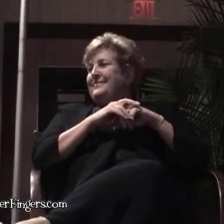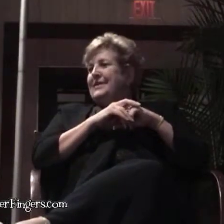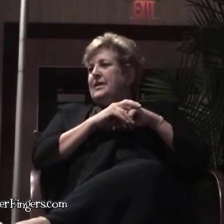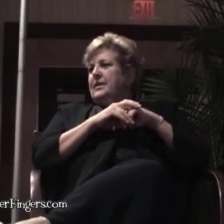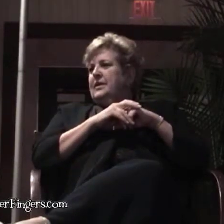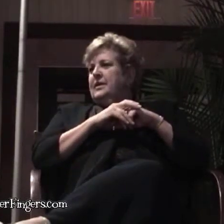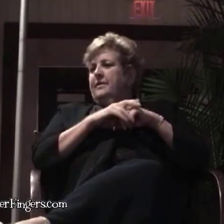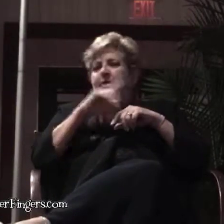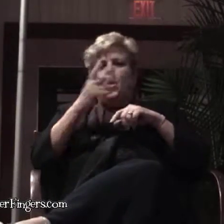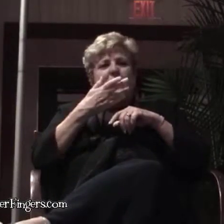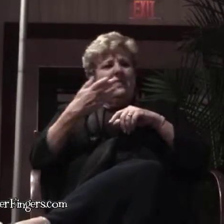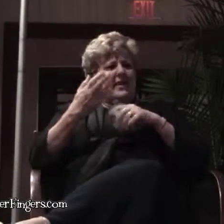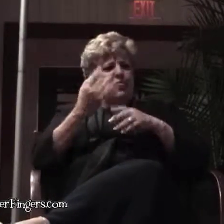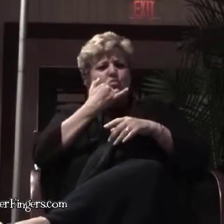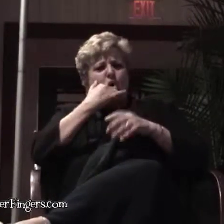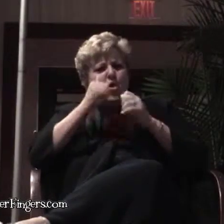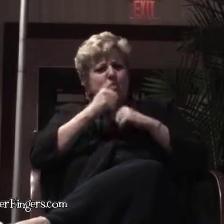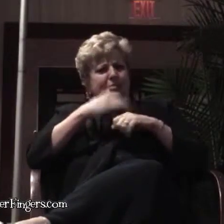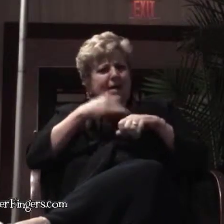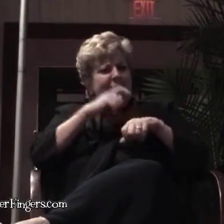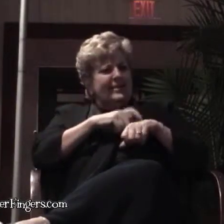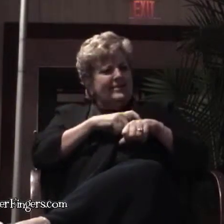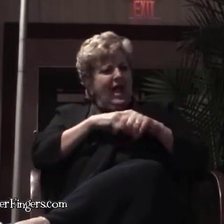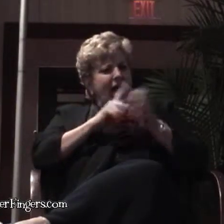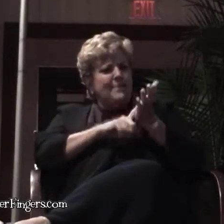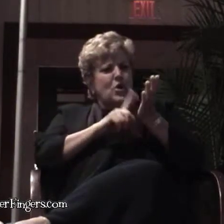anything wrong with this timer. She said, I'm done.